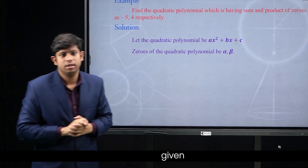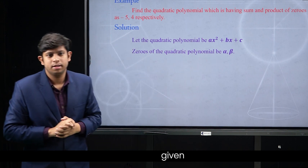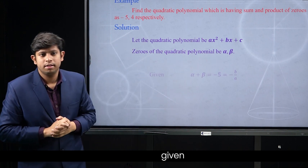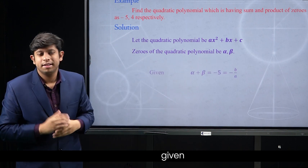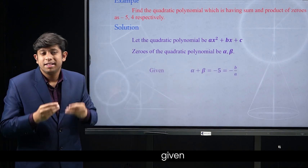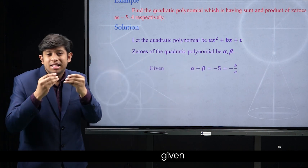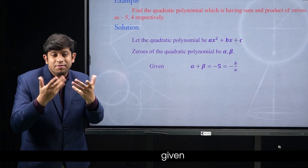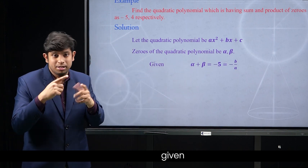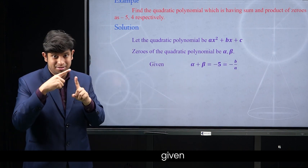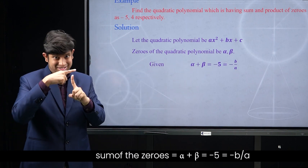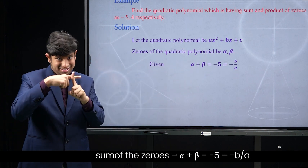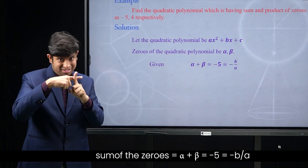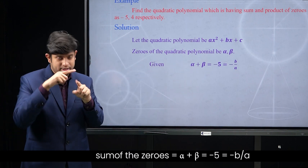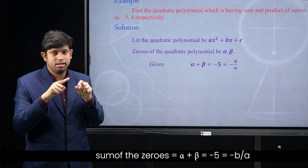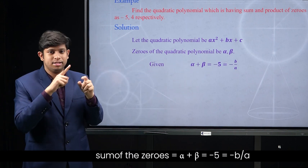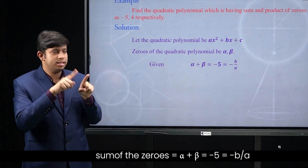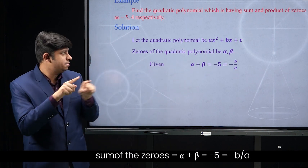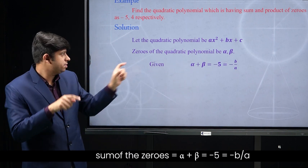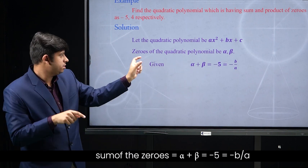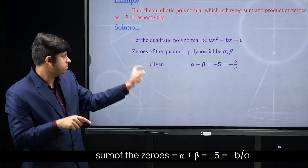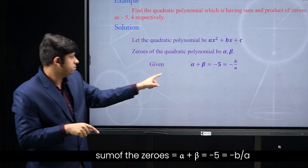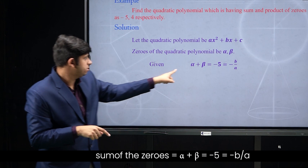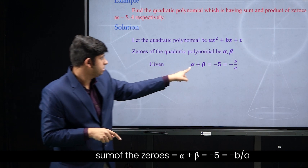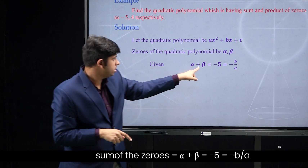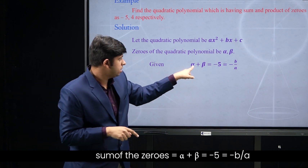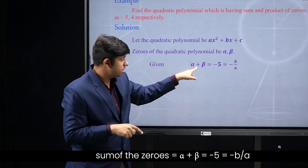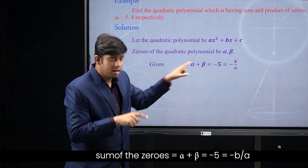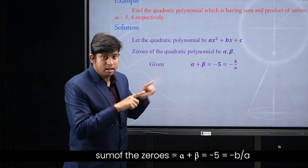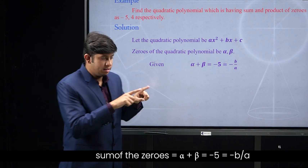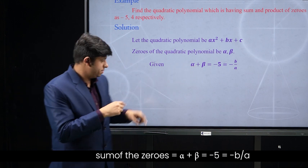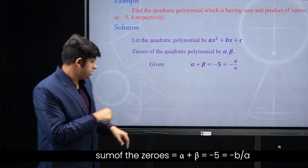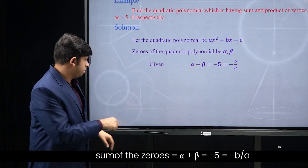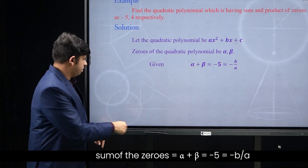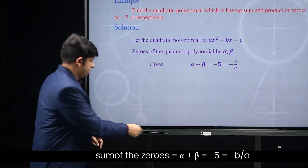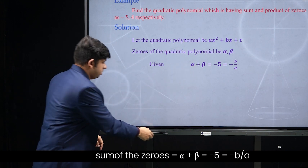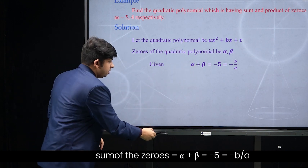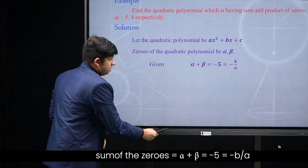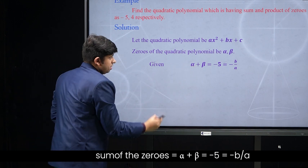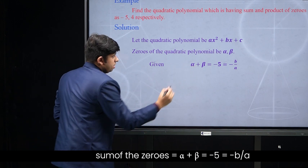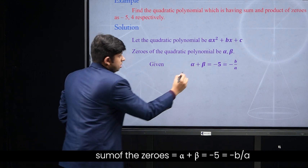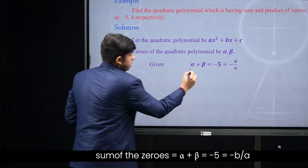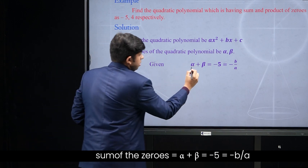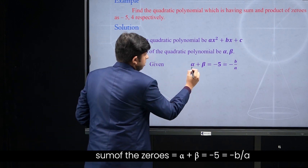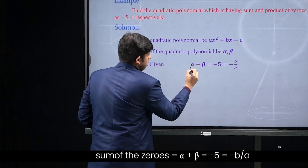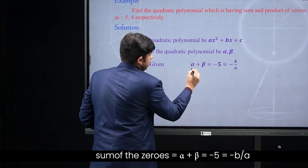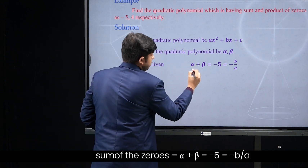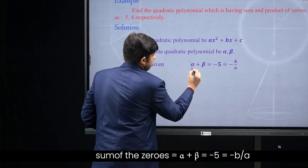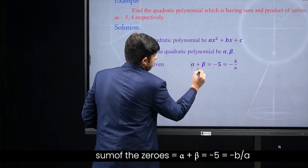Given sum of the zeros is equal to alpha plus beta is equal to minus 5, which is equal to minus b by